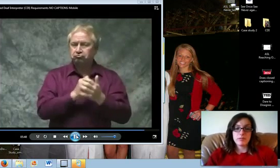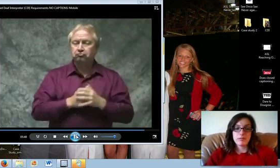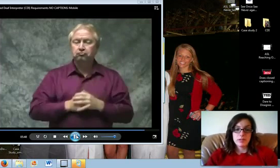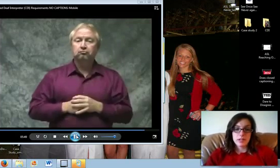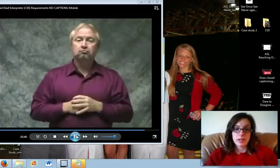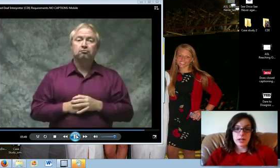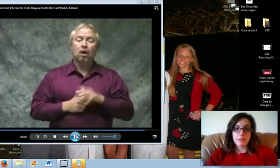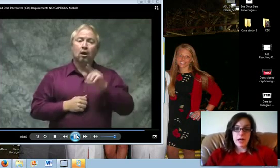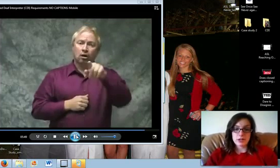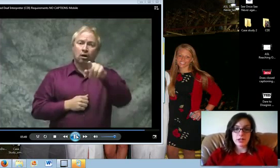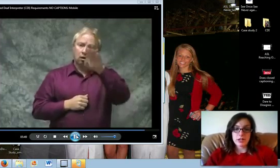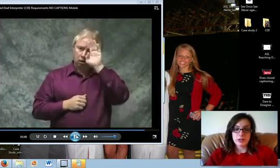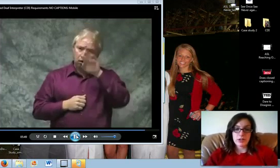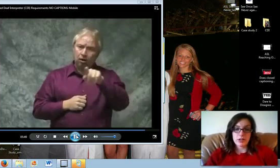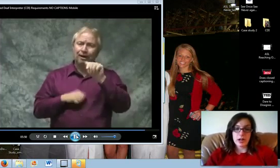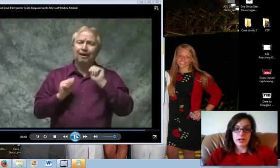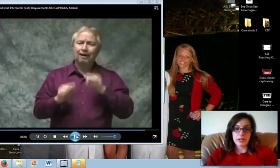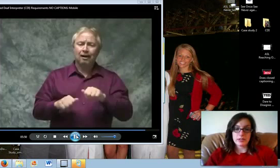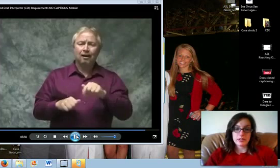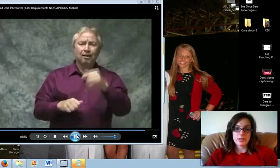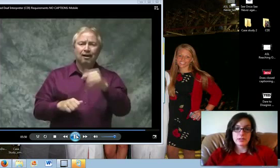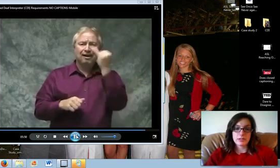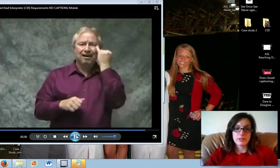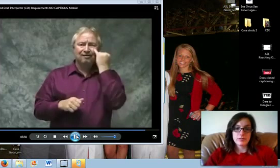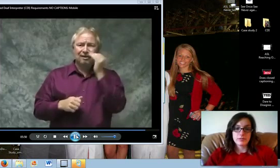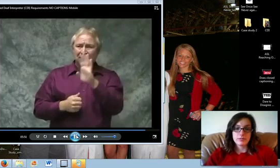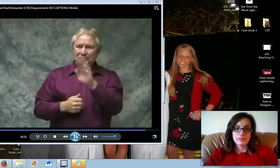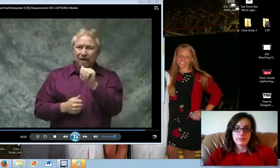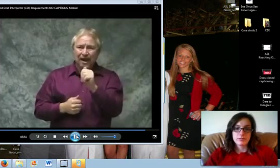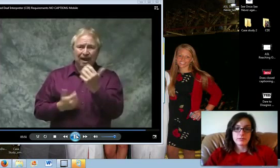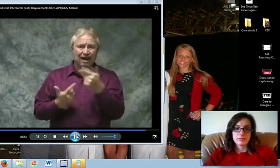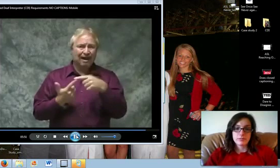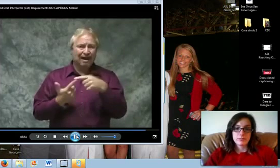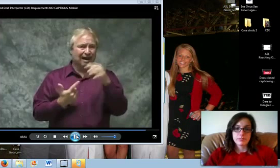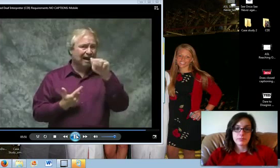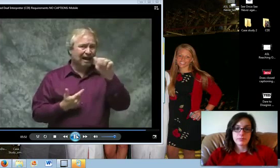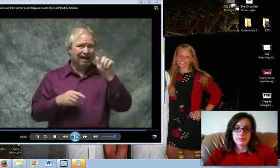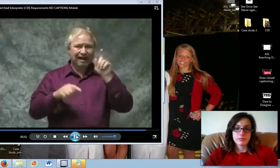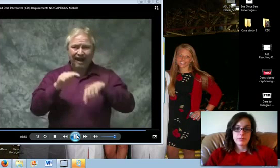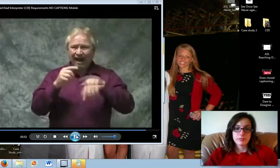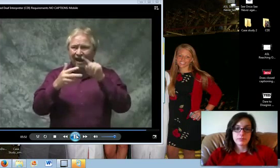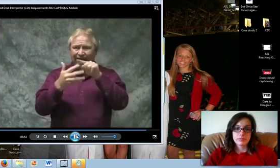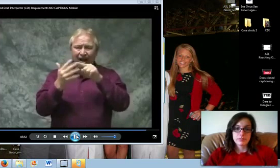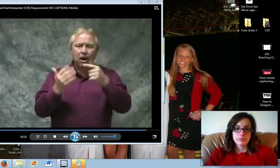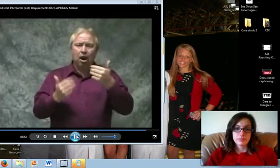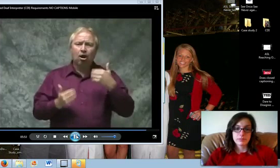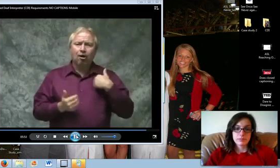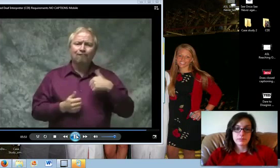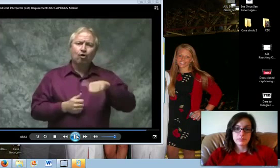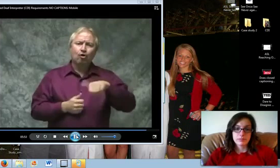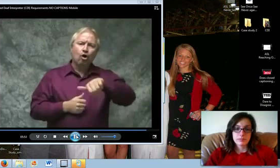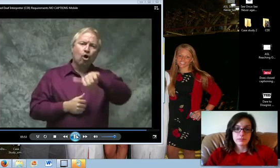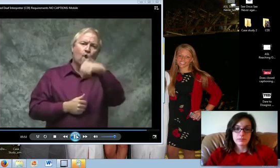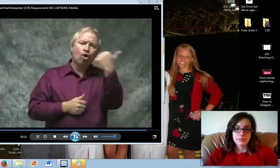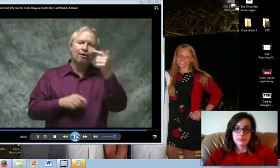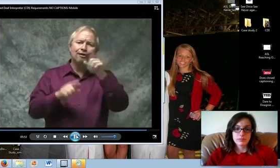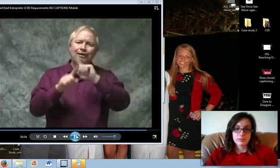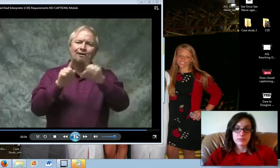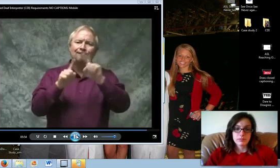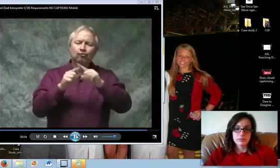degree, kind of back channel to the audience.